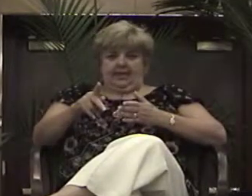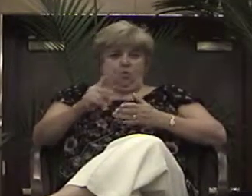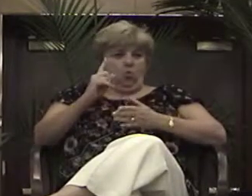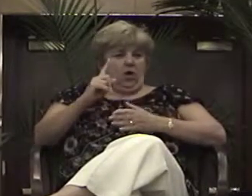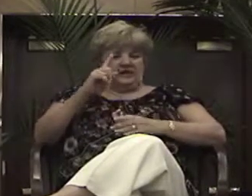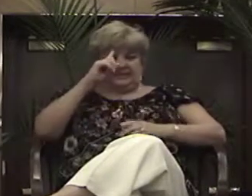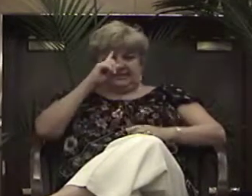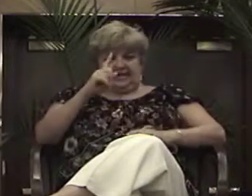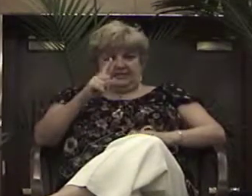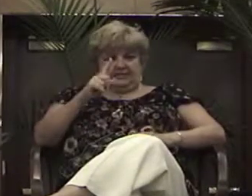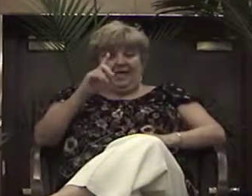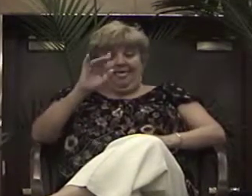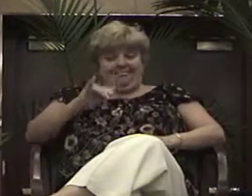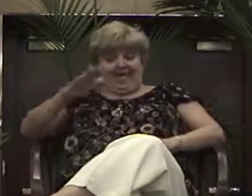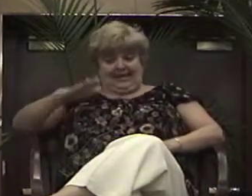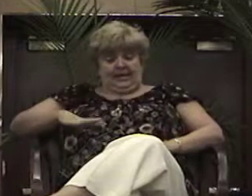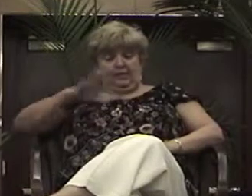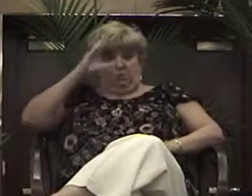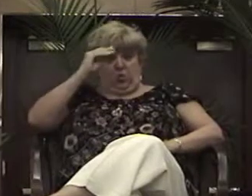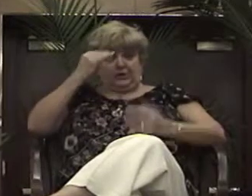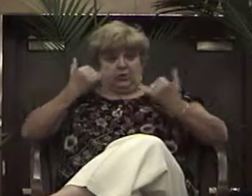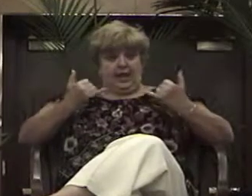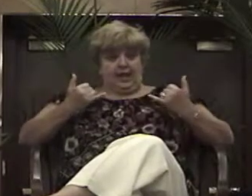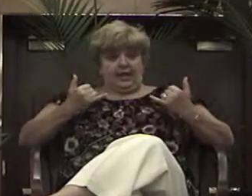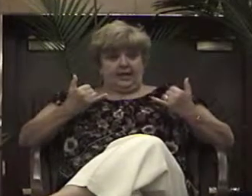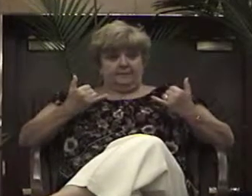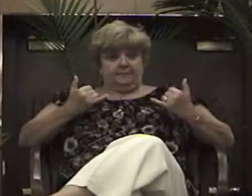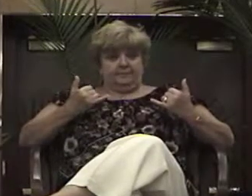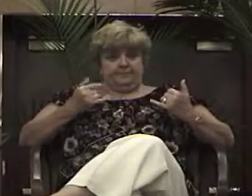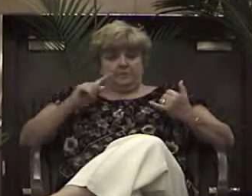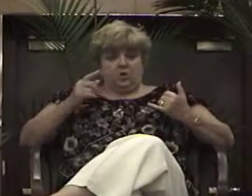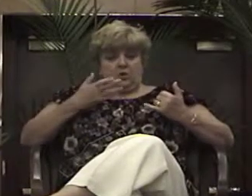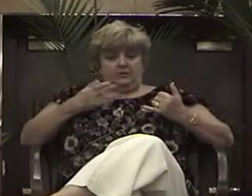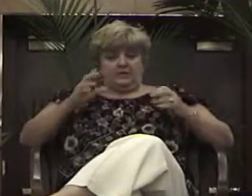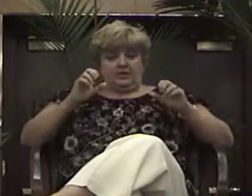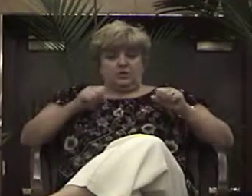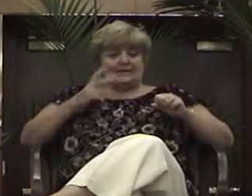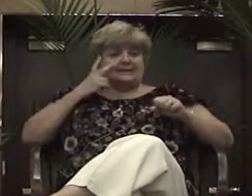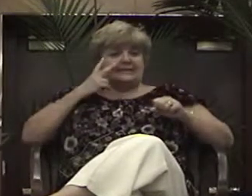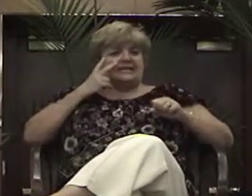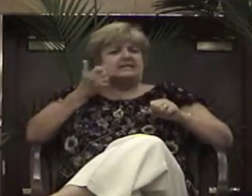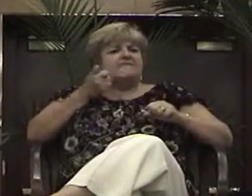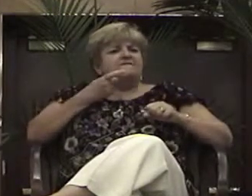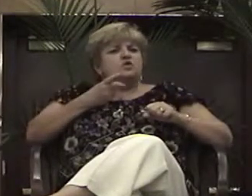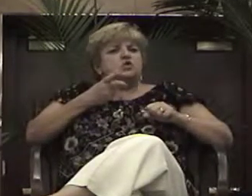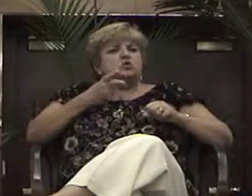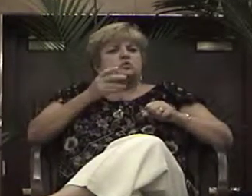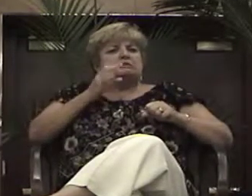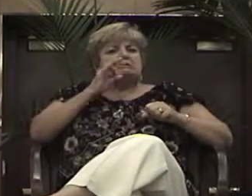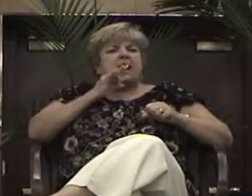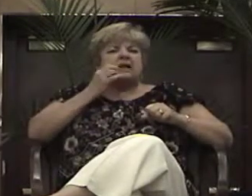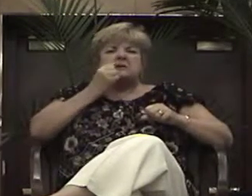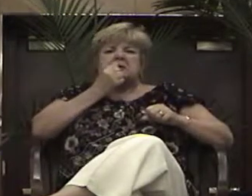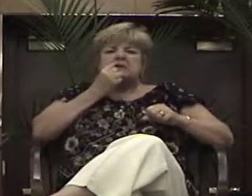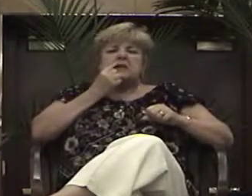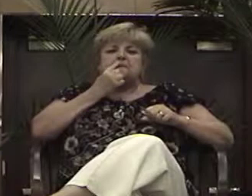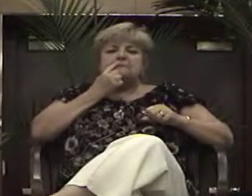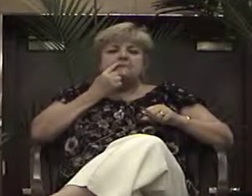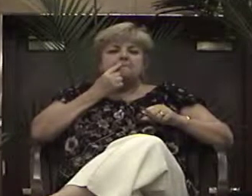That little boy today, the only thing you can see is some spots on his upper lips where they grafted, and his right eye still don't